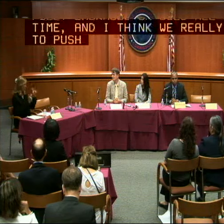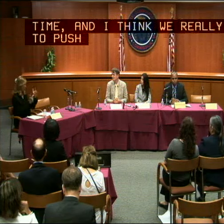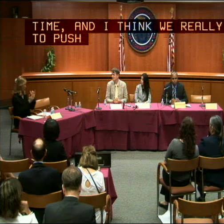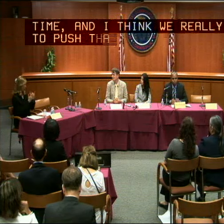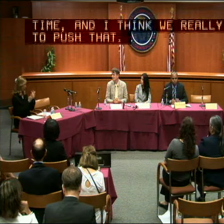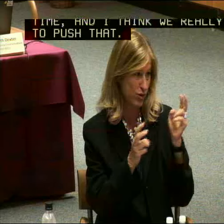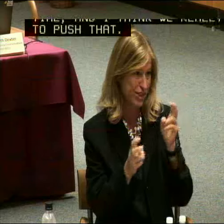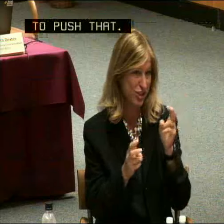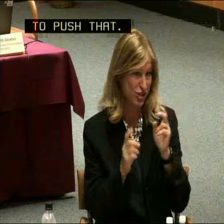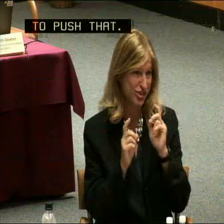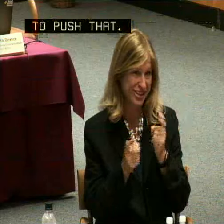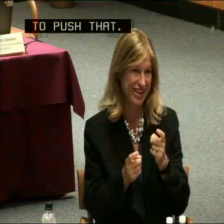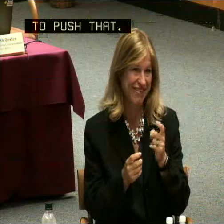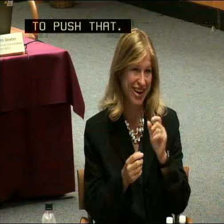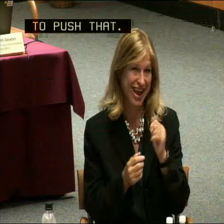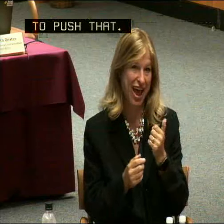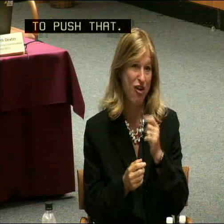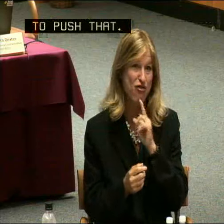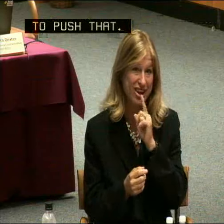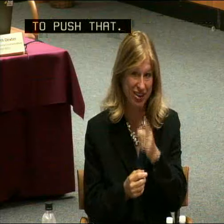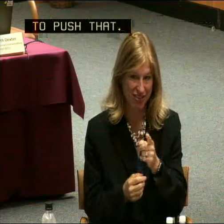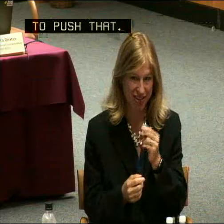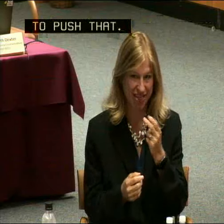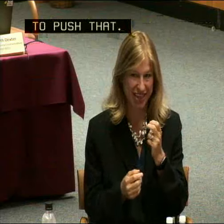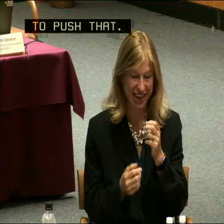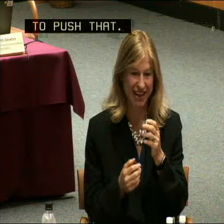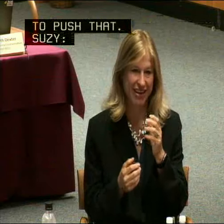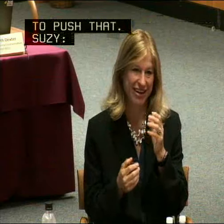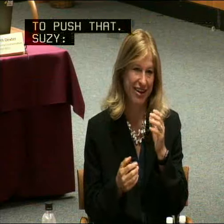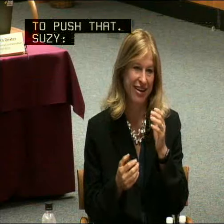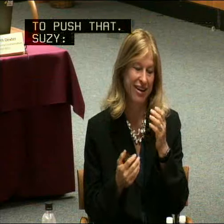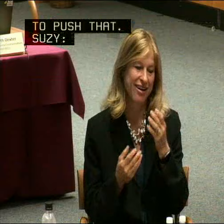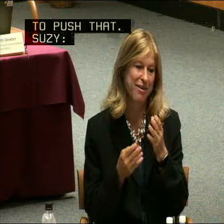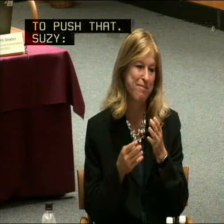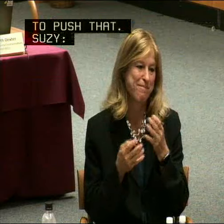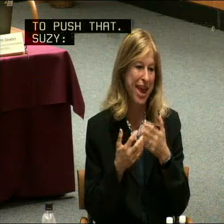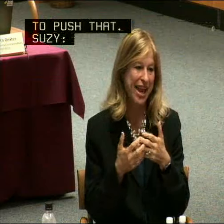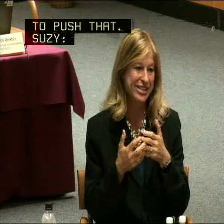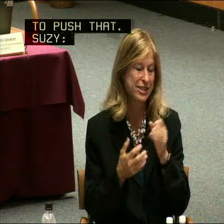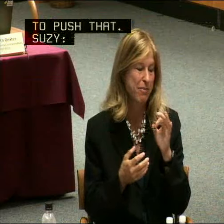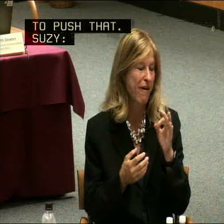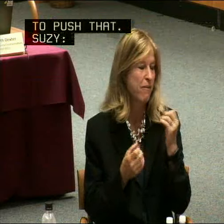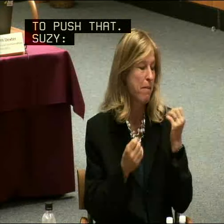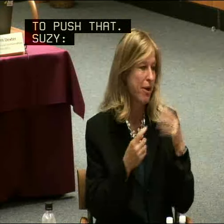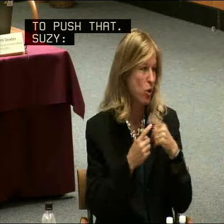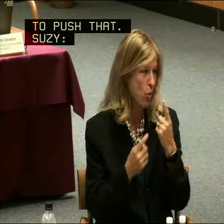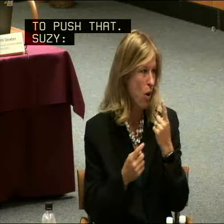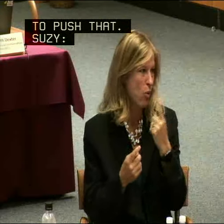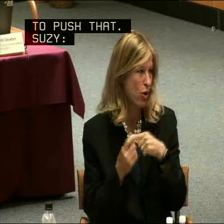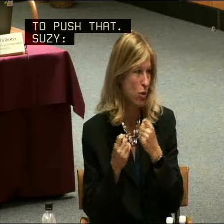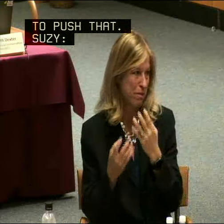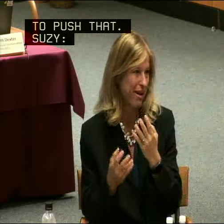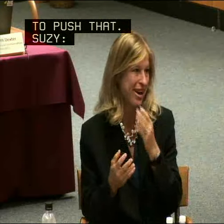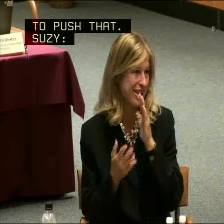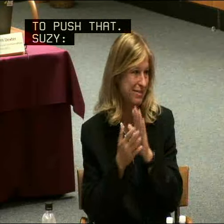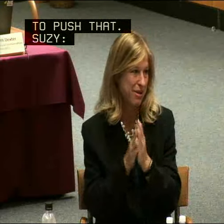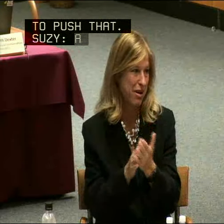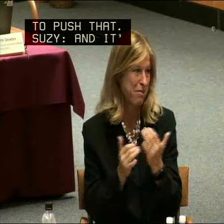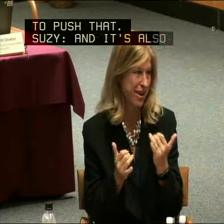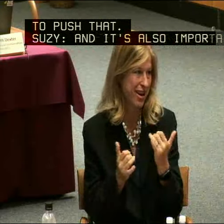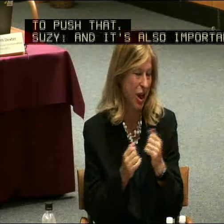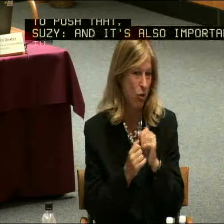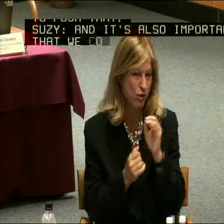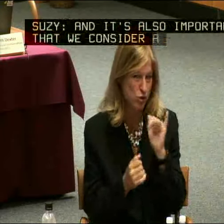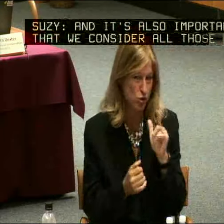And it's also important that we consider all those considerations and the different mechanisms,